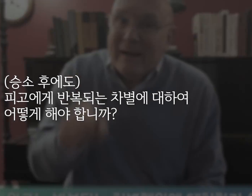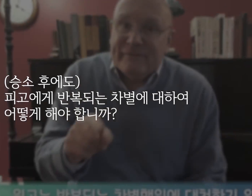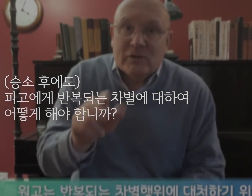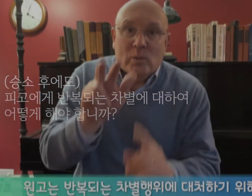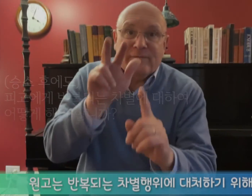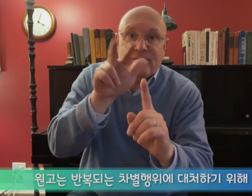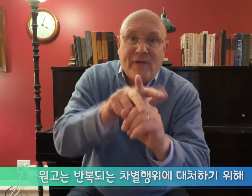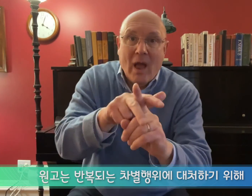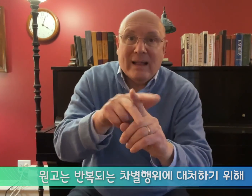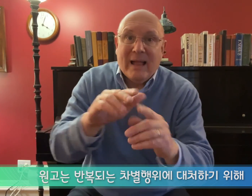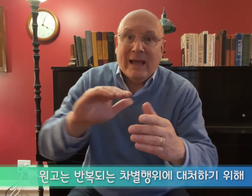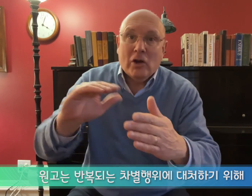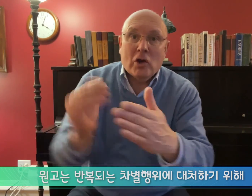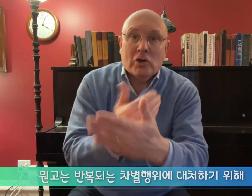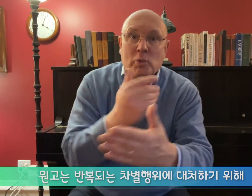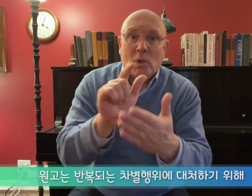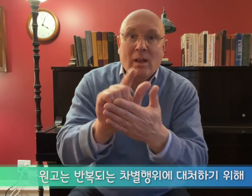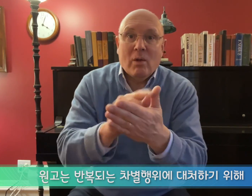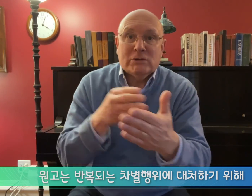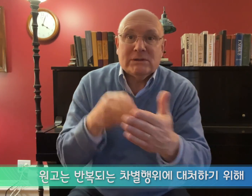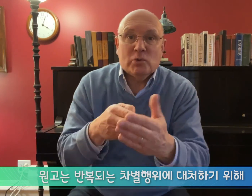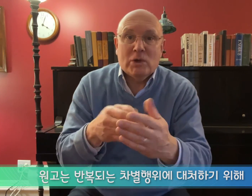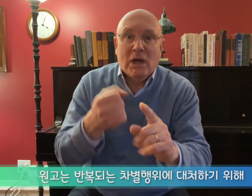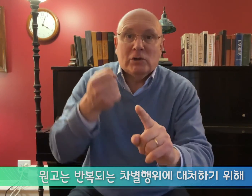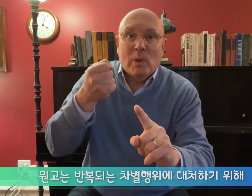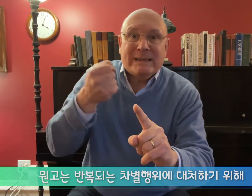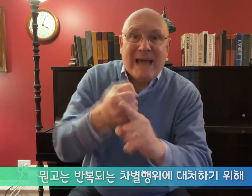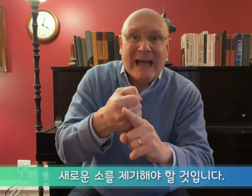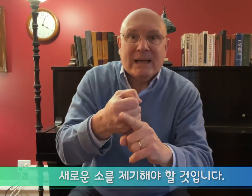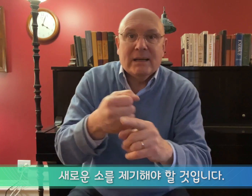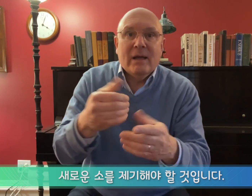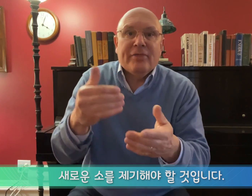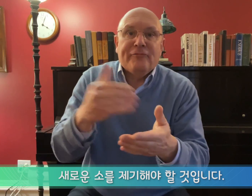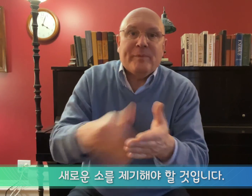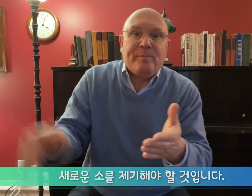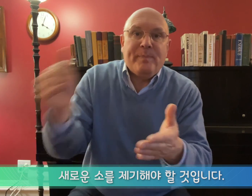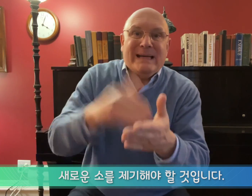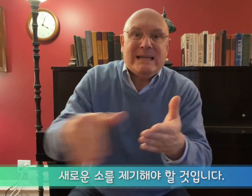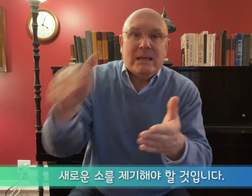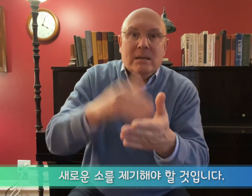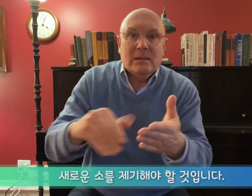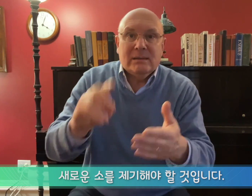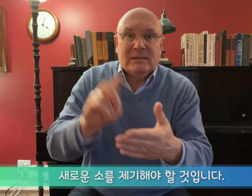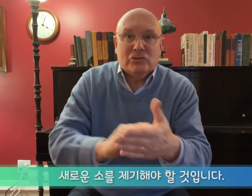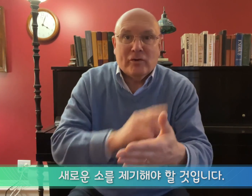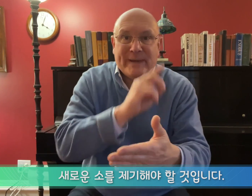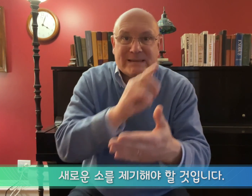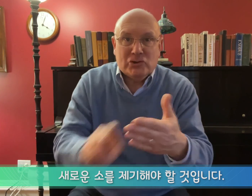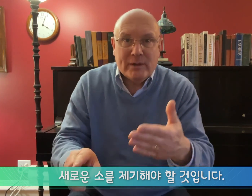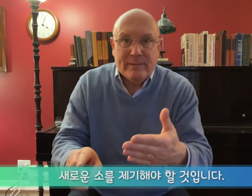The plaintiff will have to file a new lawsuit to attack the repeated discrimination.